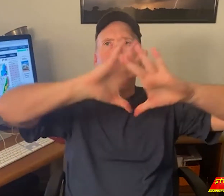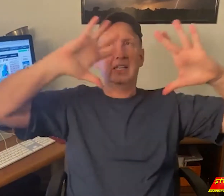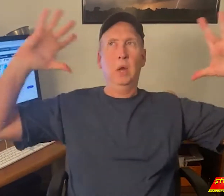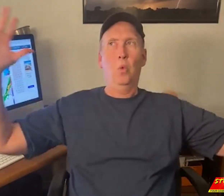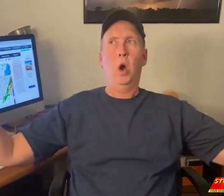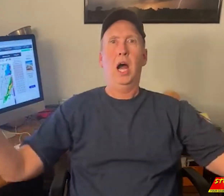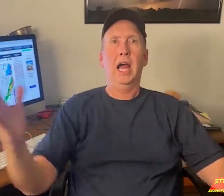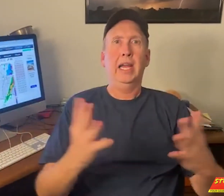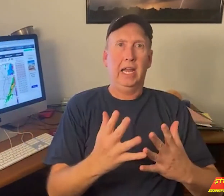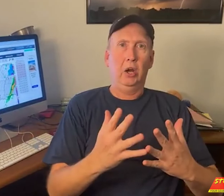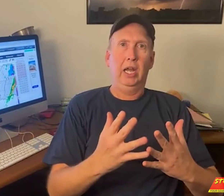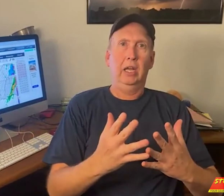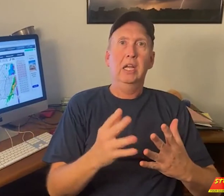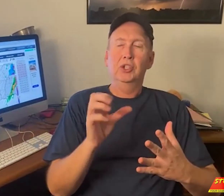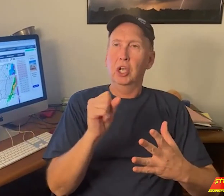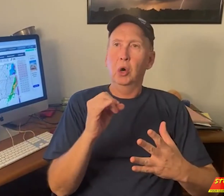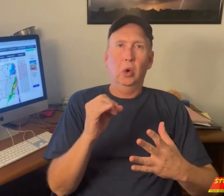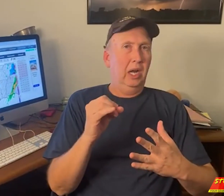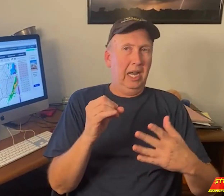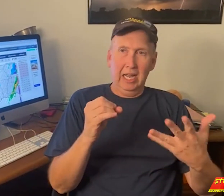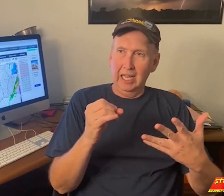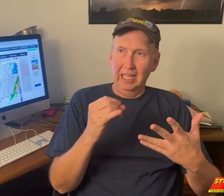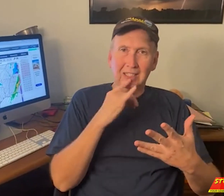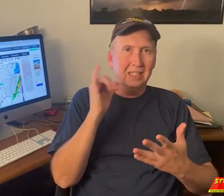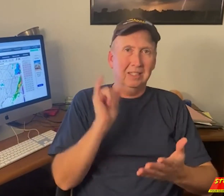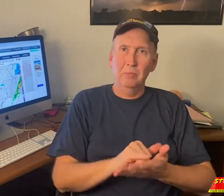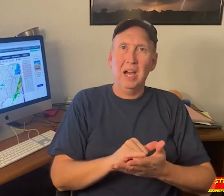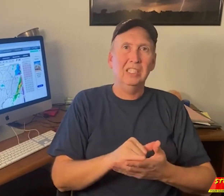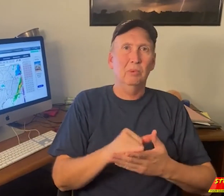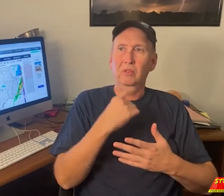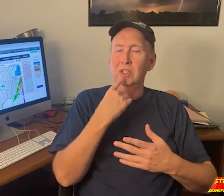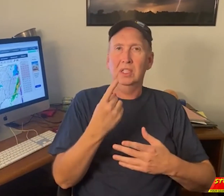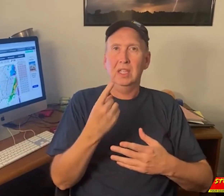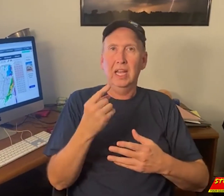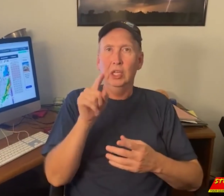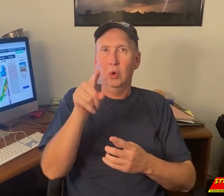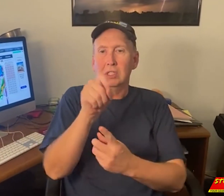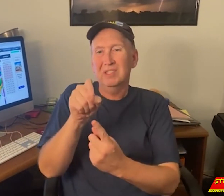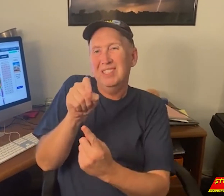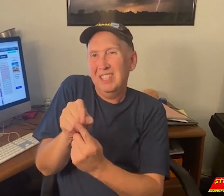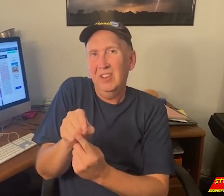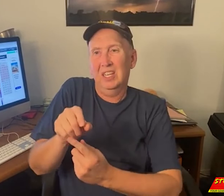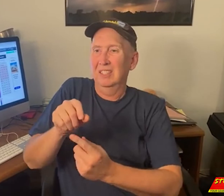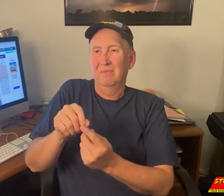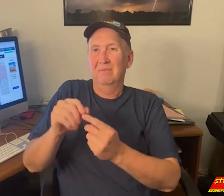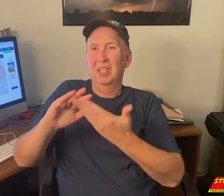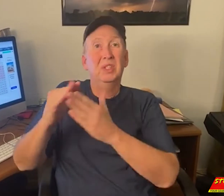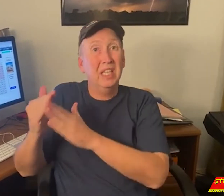affect a wide area. So it's impossible for us to say your specific,